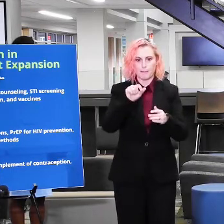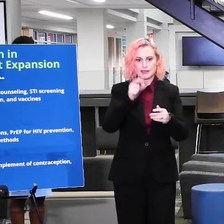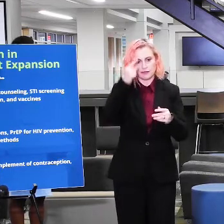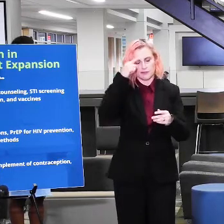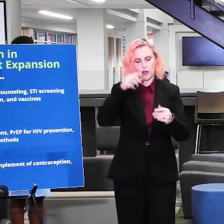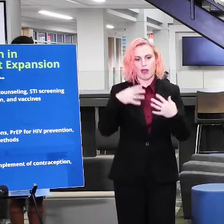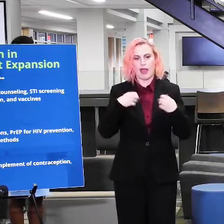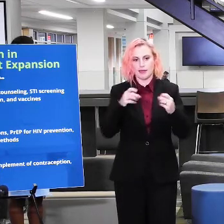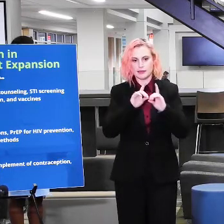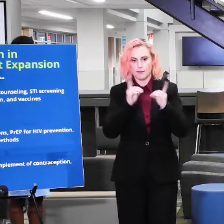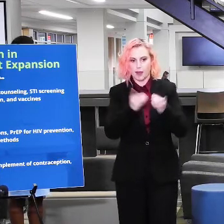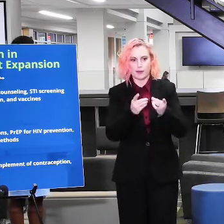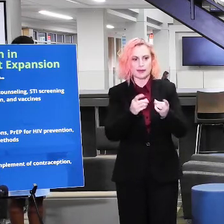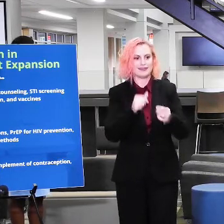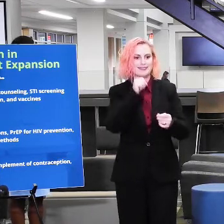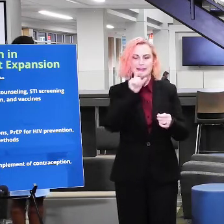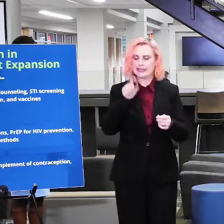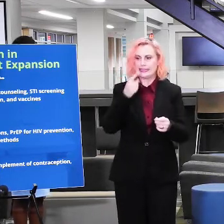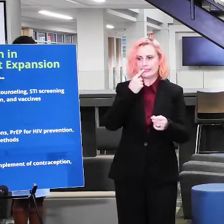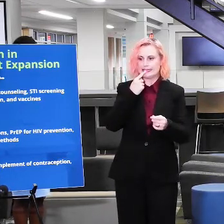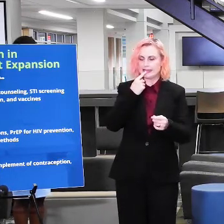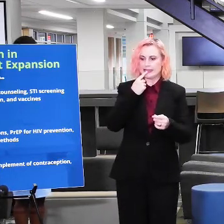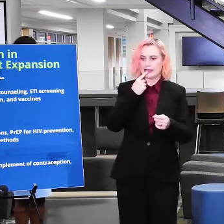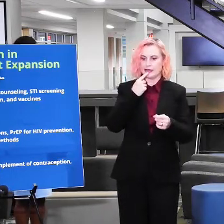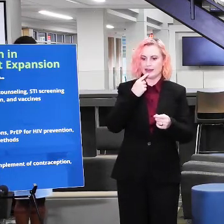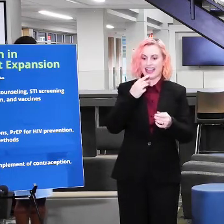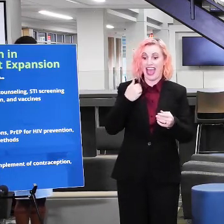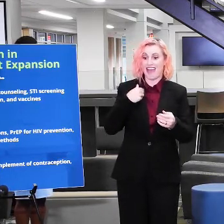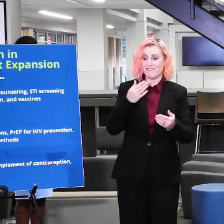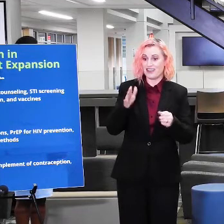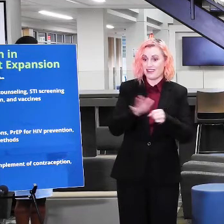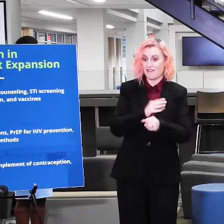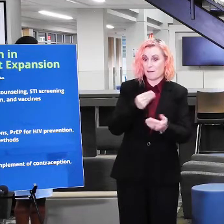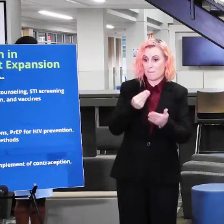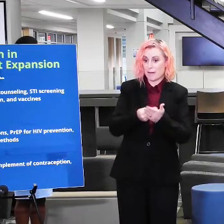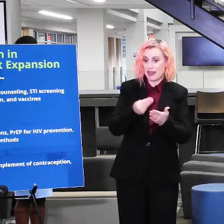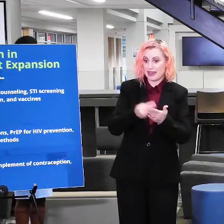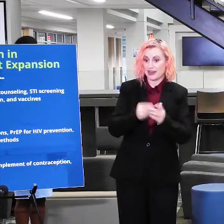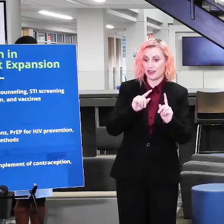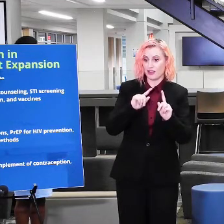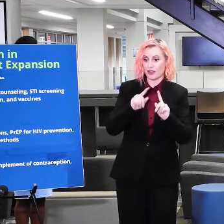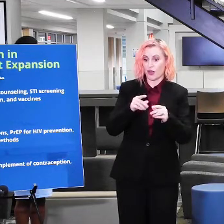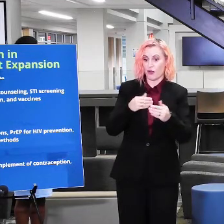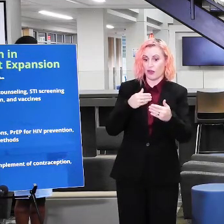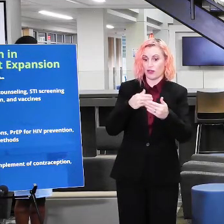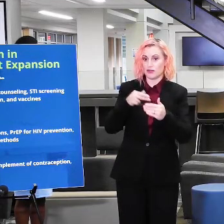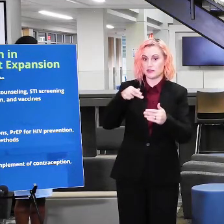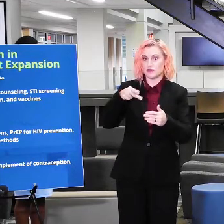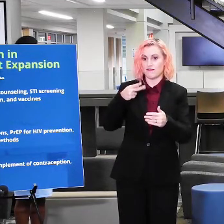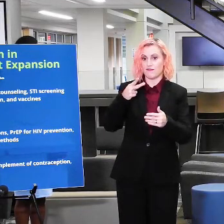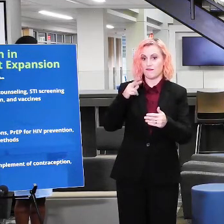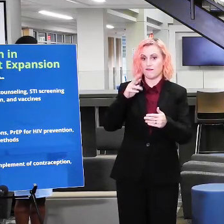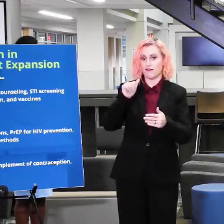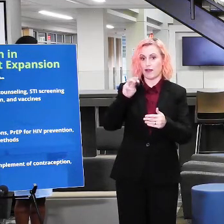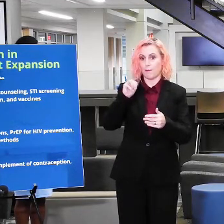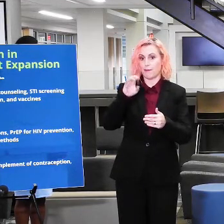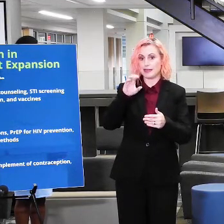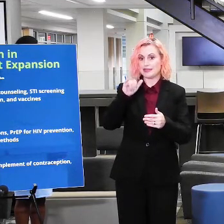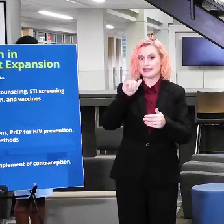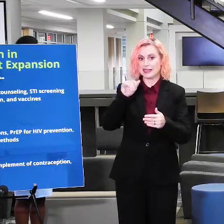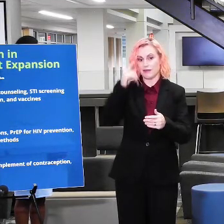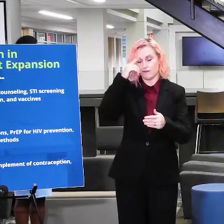going to have to ask them if they have enough money to go to the closest pharmacy to get the products that they